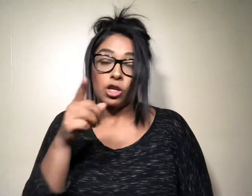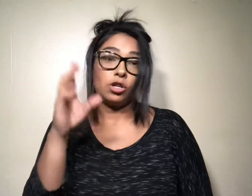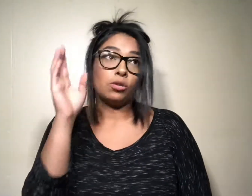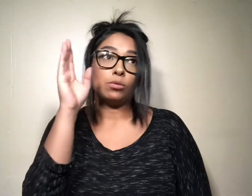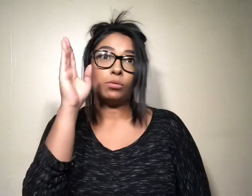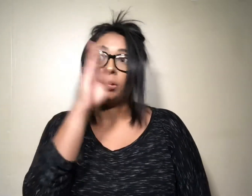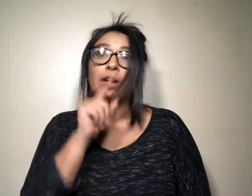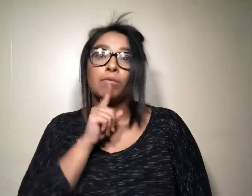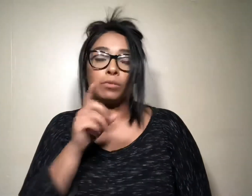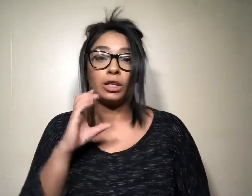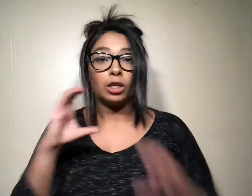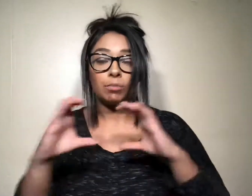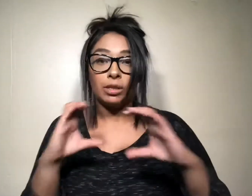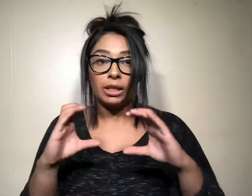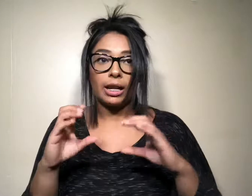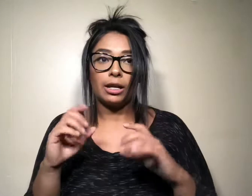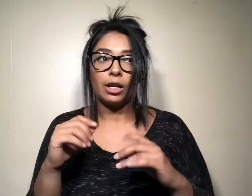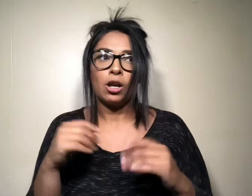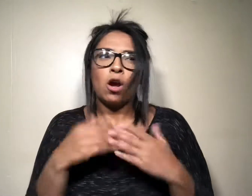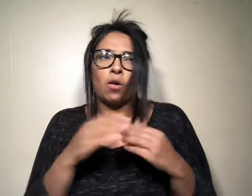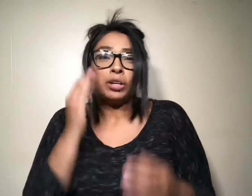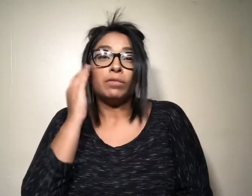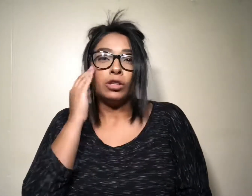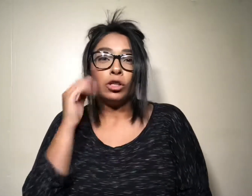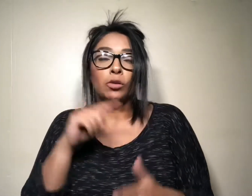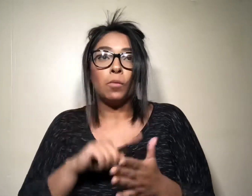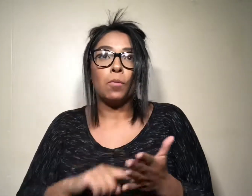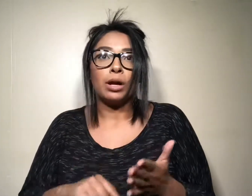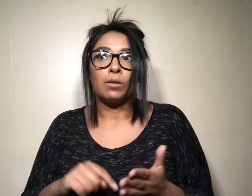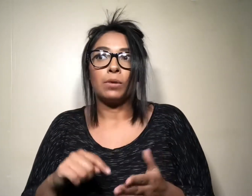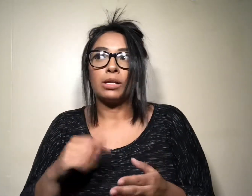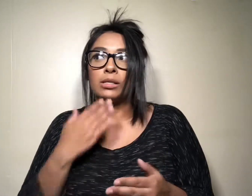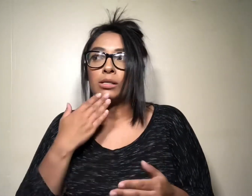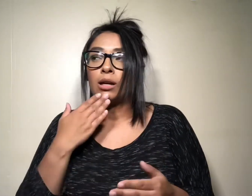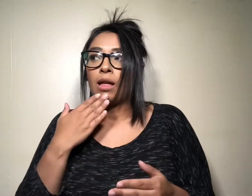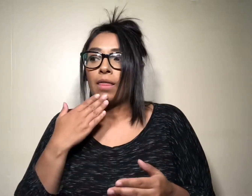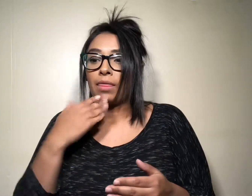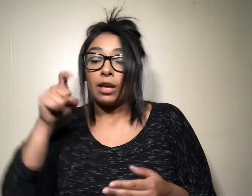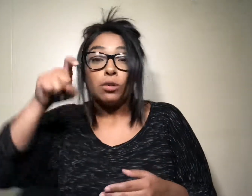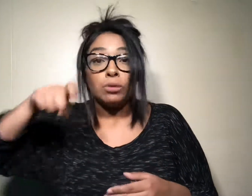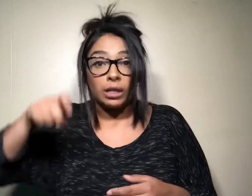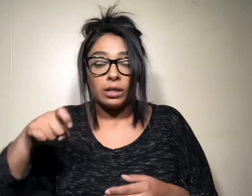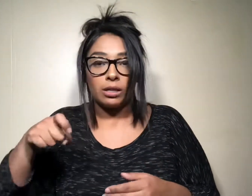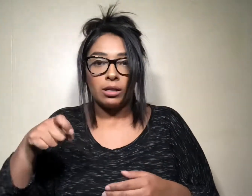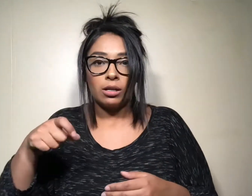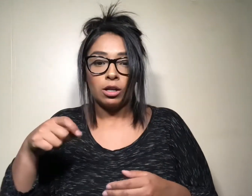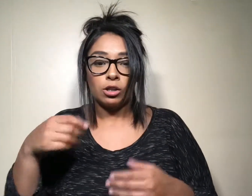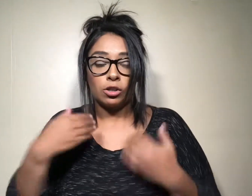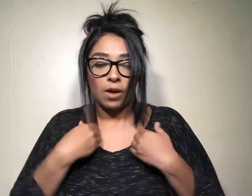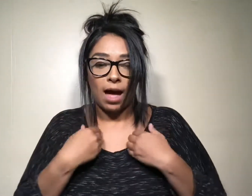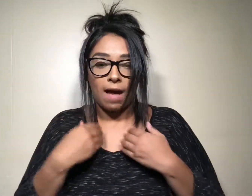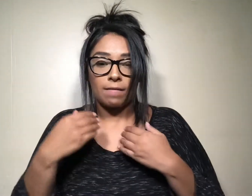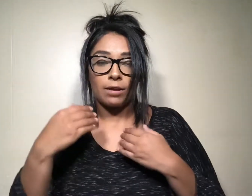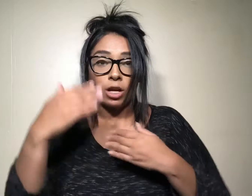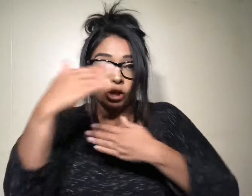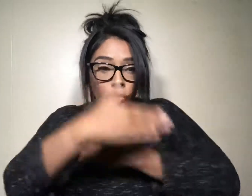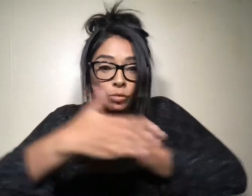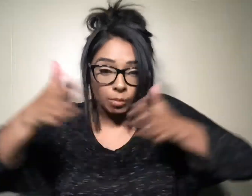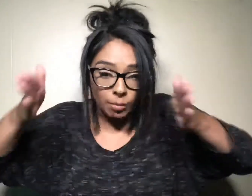Because you never really communicated or even knew what you needed as